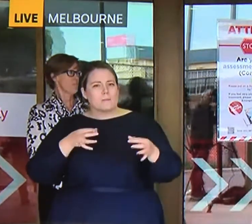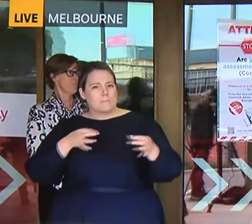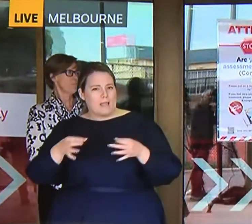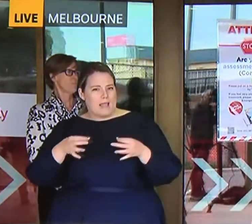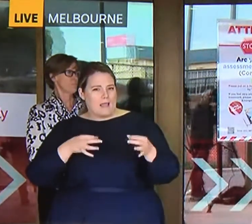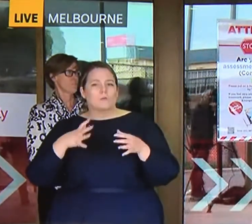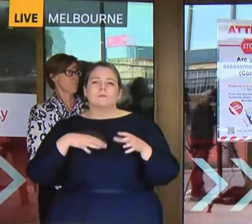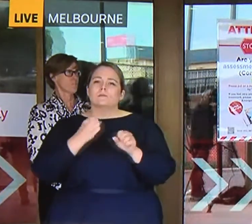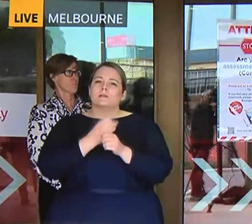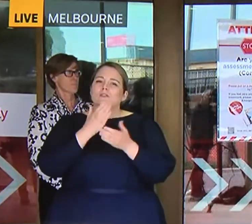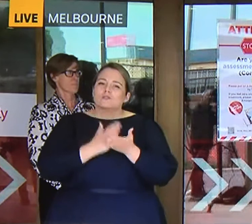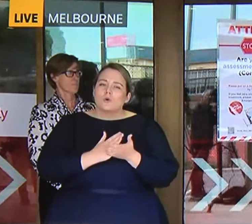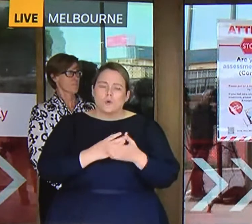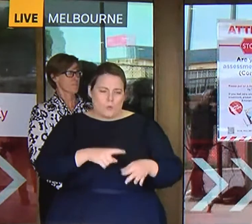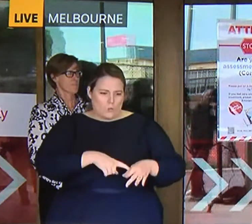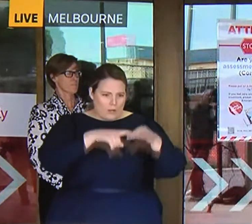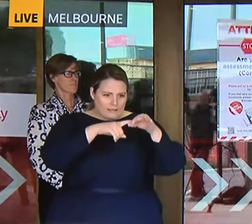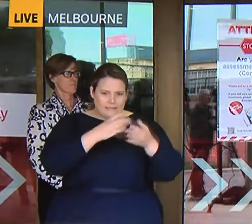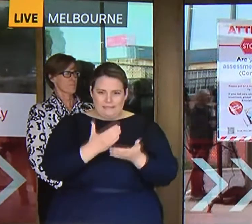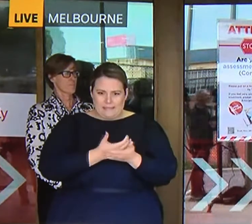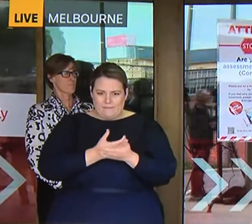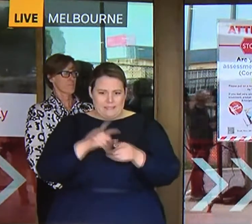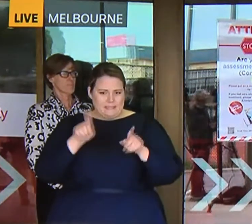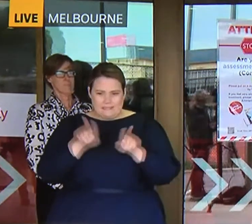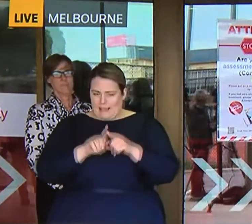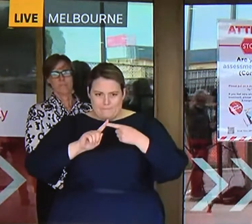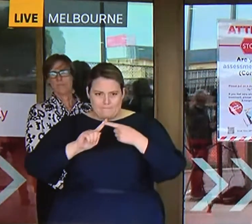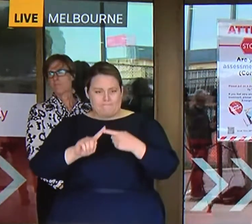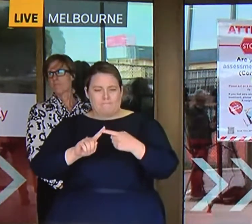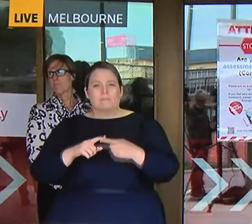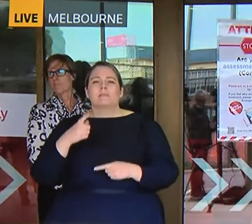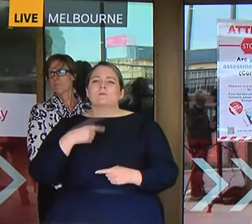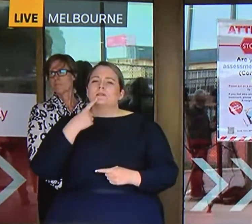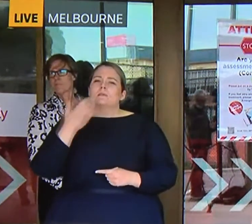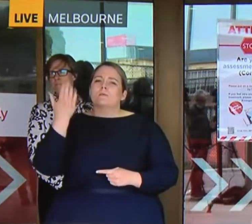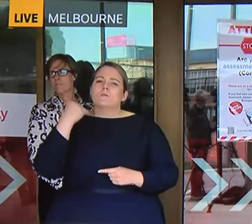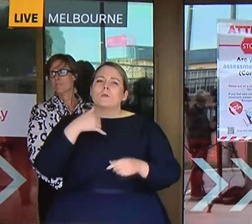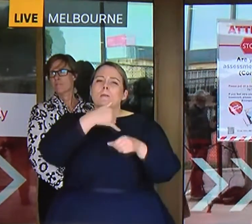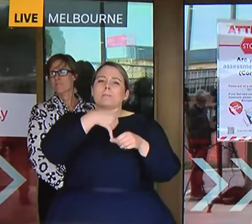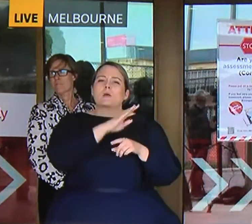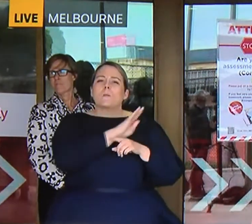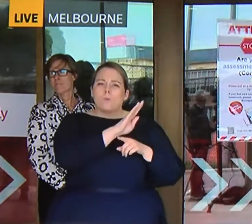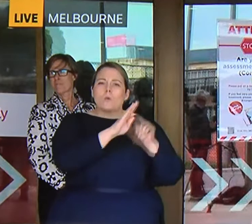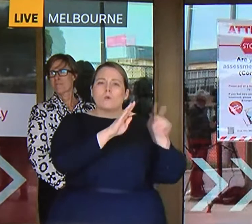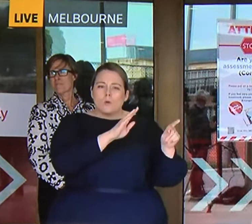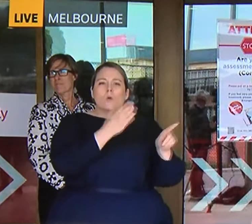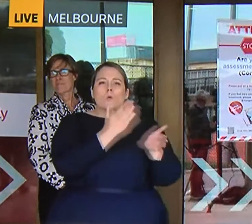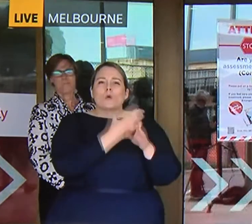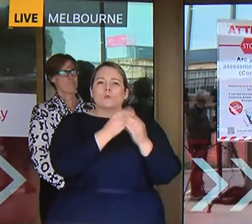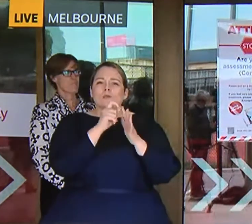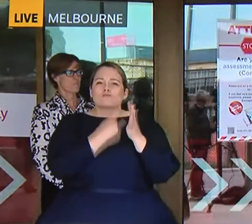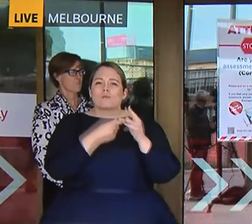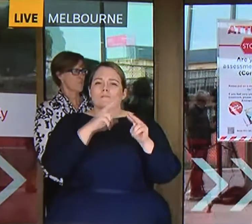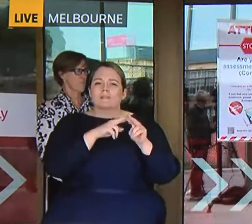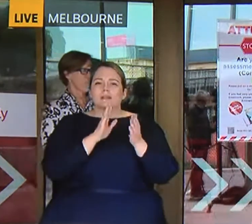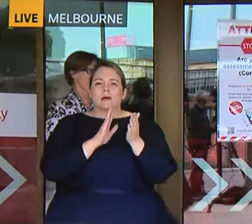and safety is maintained. And that's why the medical board is working with Deputy Chief Medical Officer Michael Kidd. I might turn to